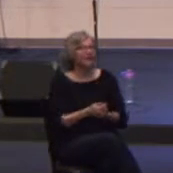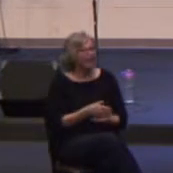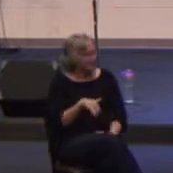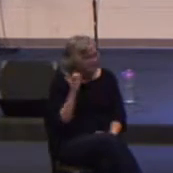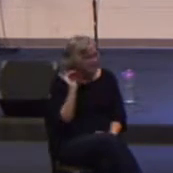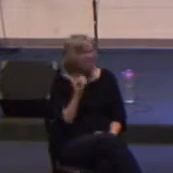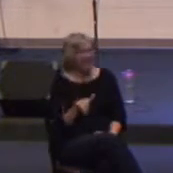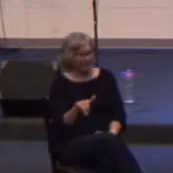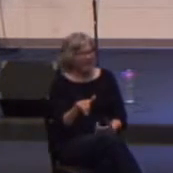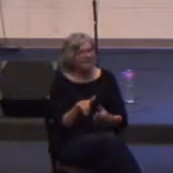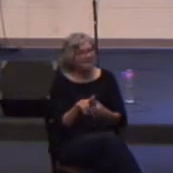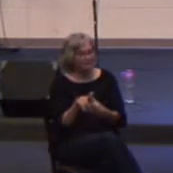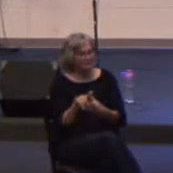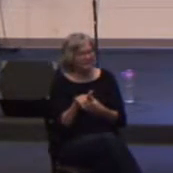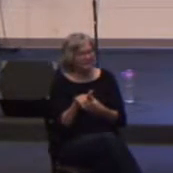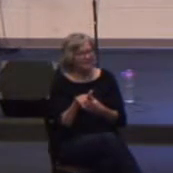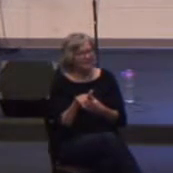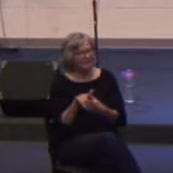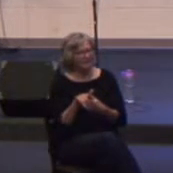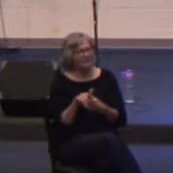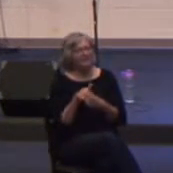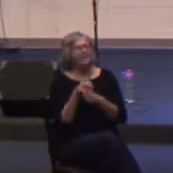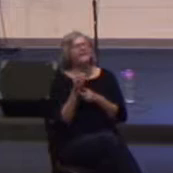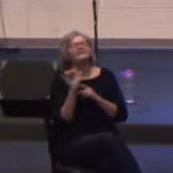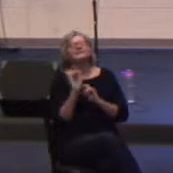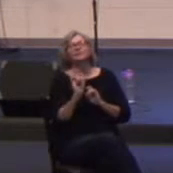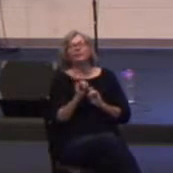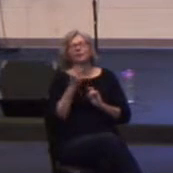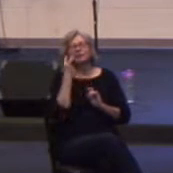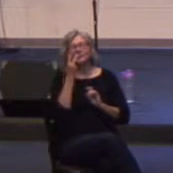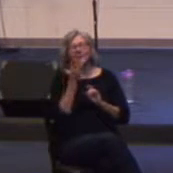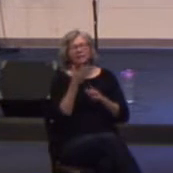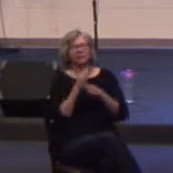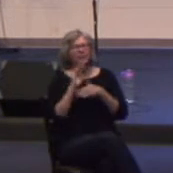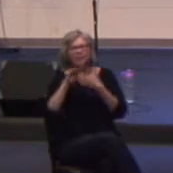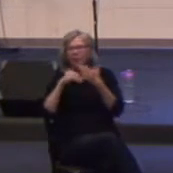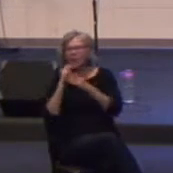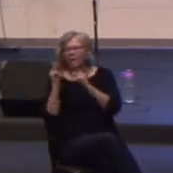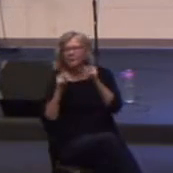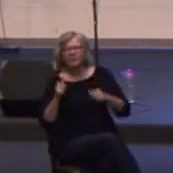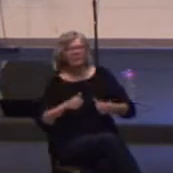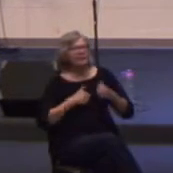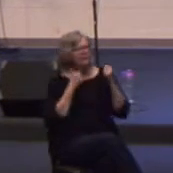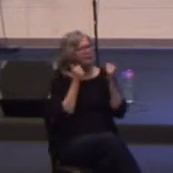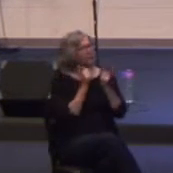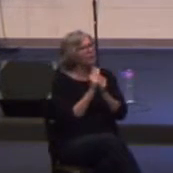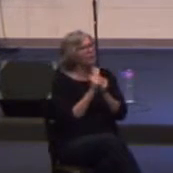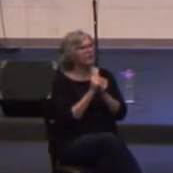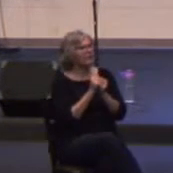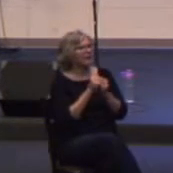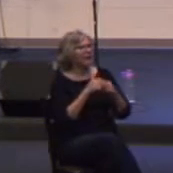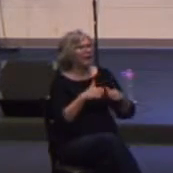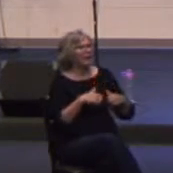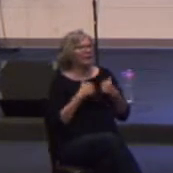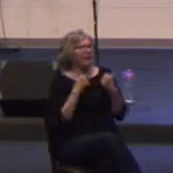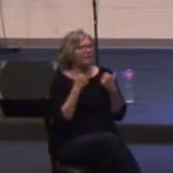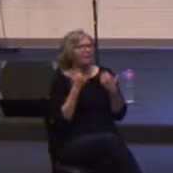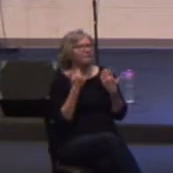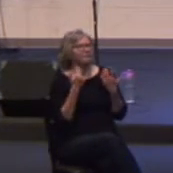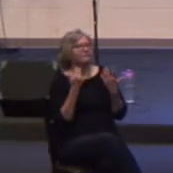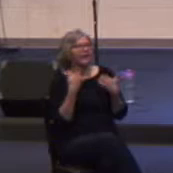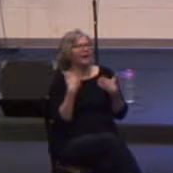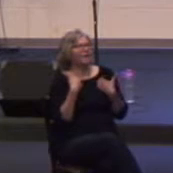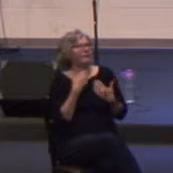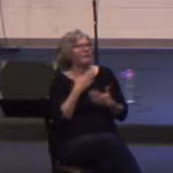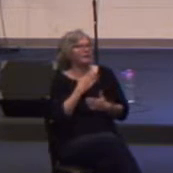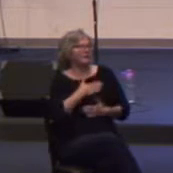is actually the similarity you see between all people who are living with a life of more contentment. The similarity